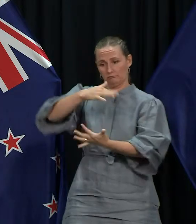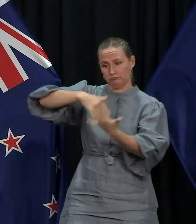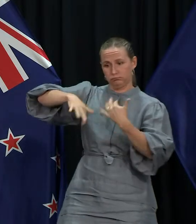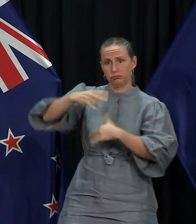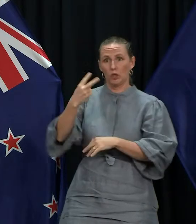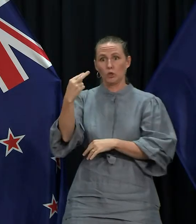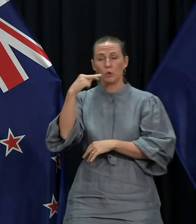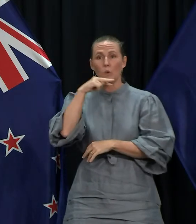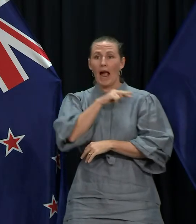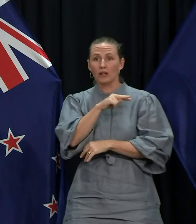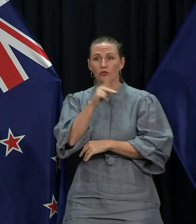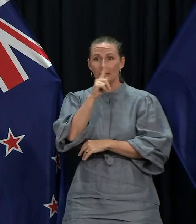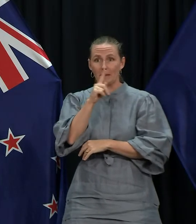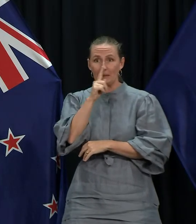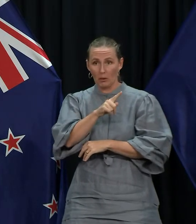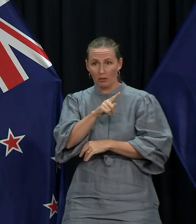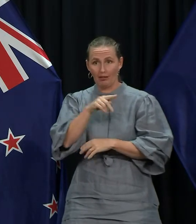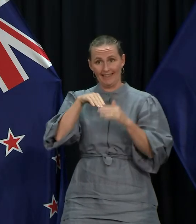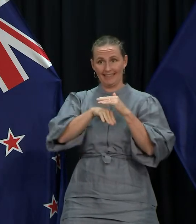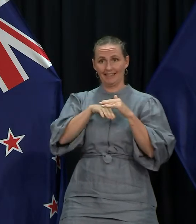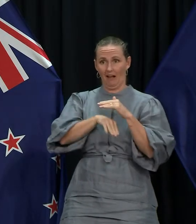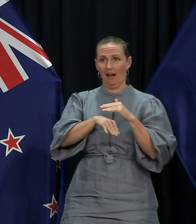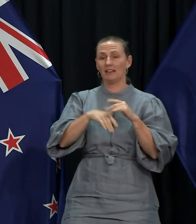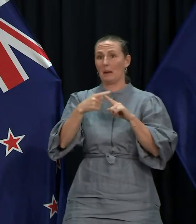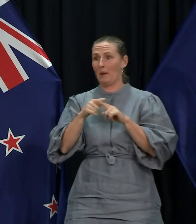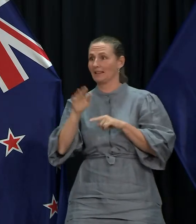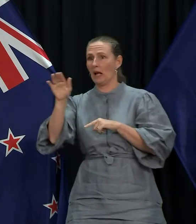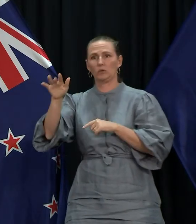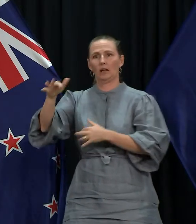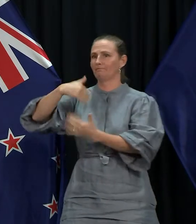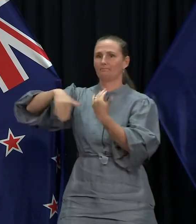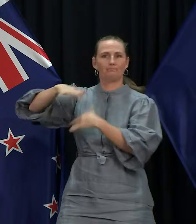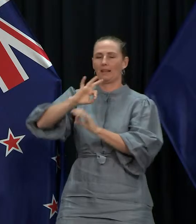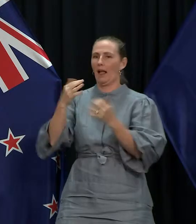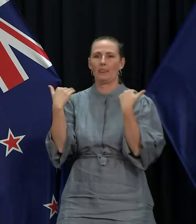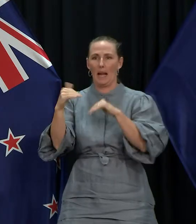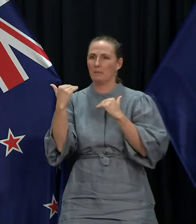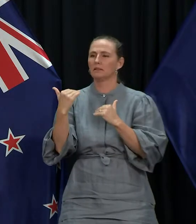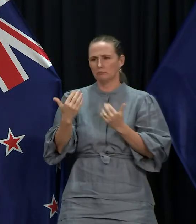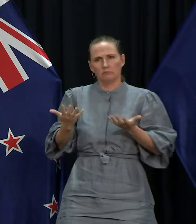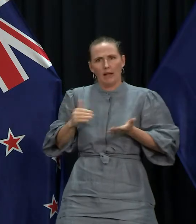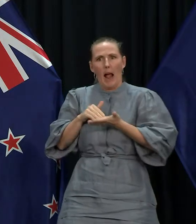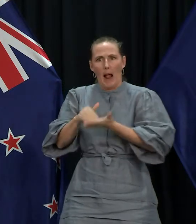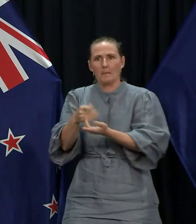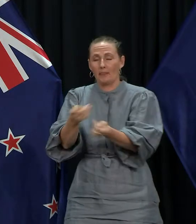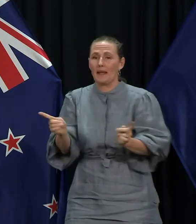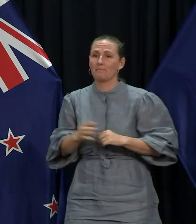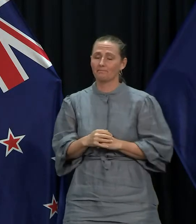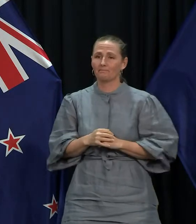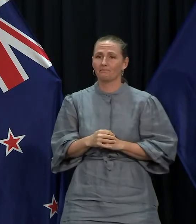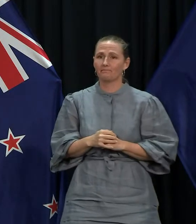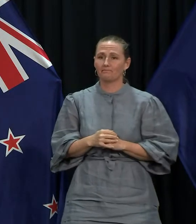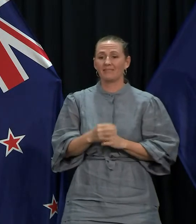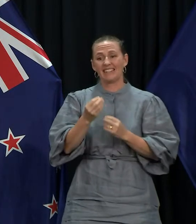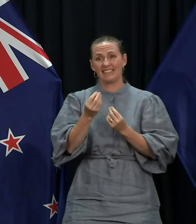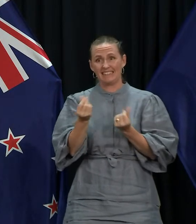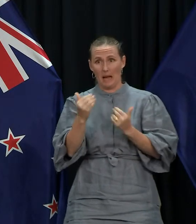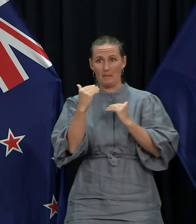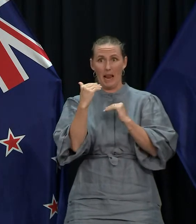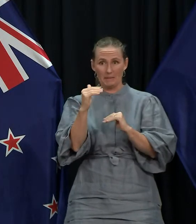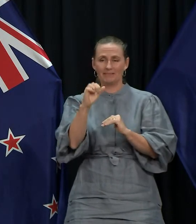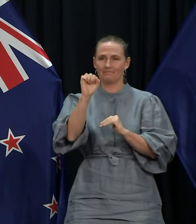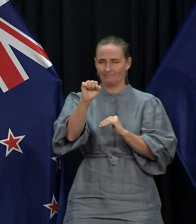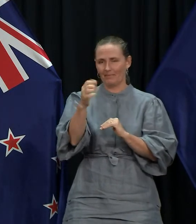for those larger venues, made a difference. The issue where they express that there might still be some capacity constraint is the seated